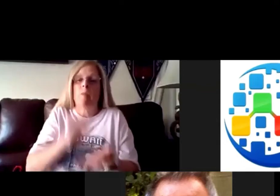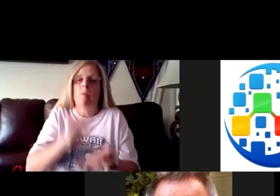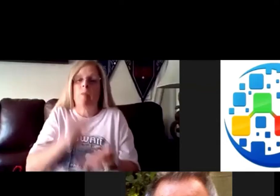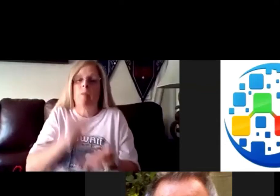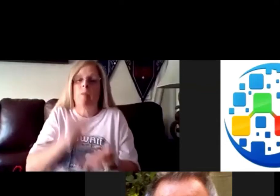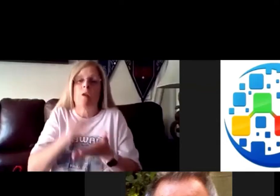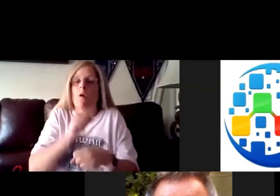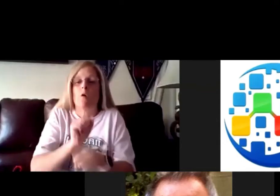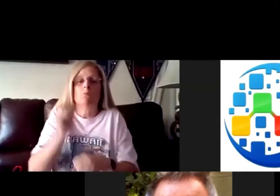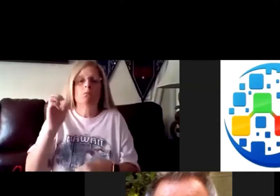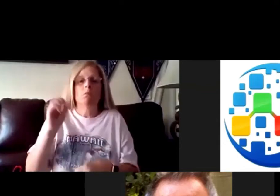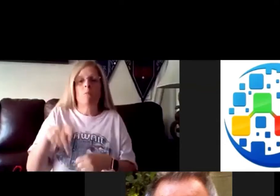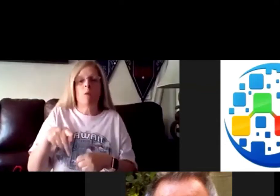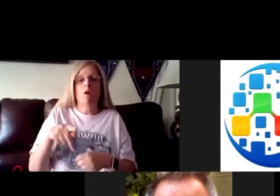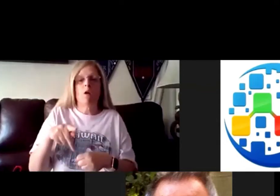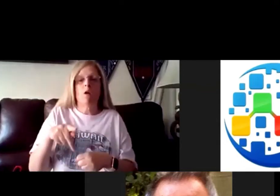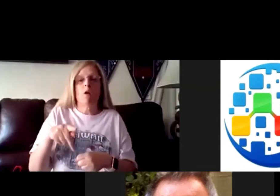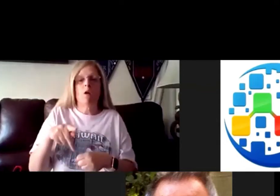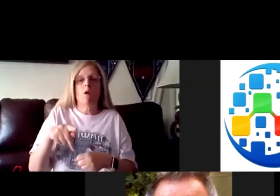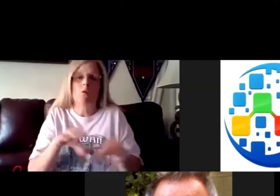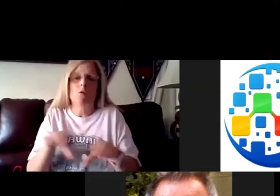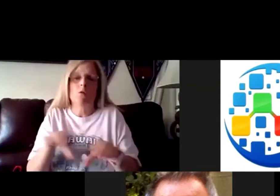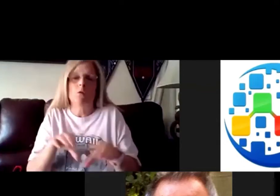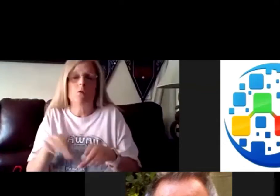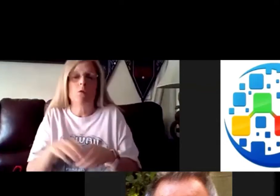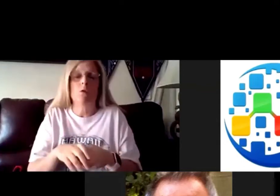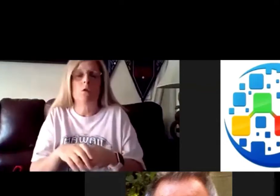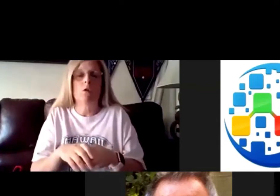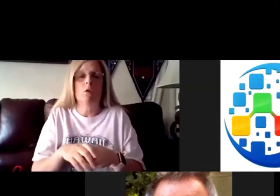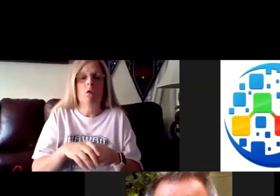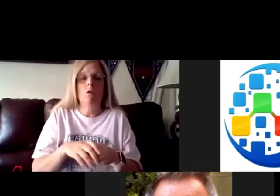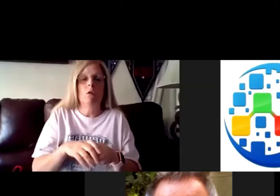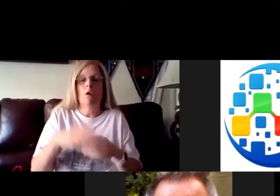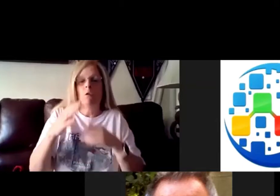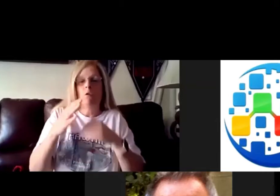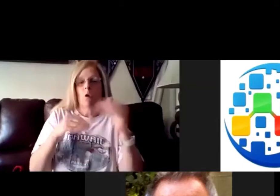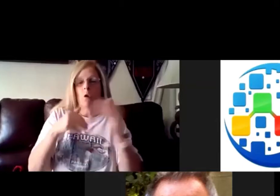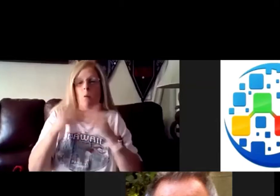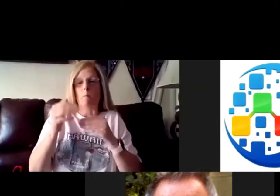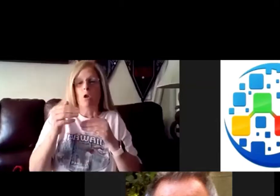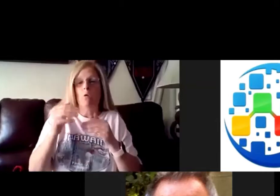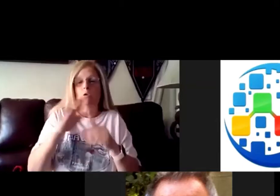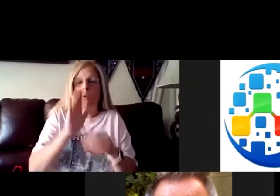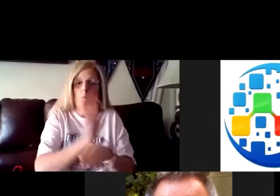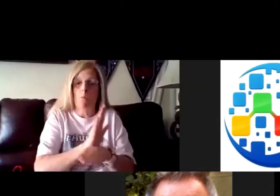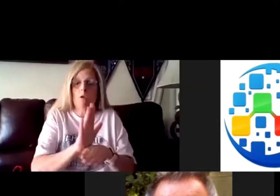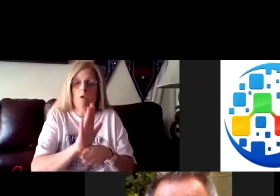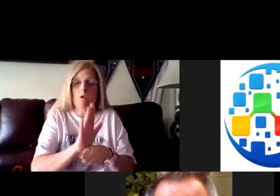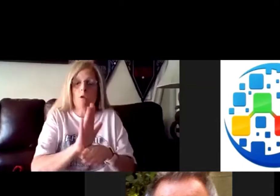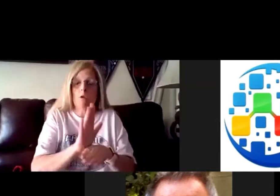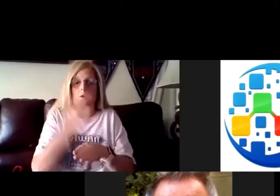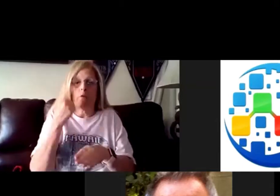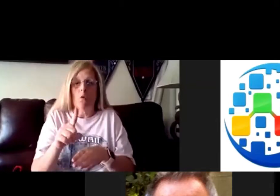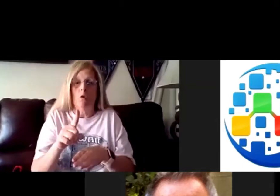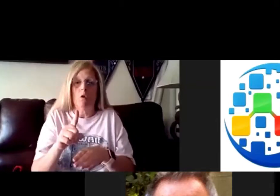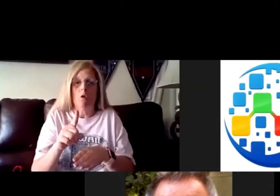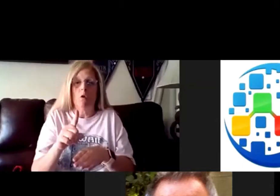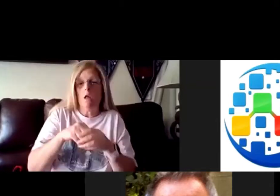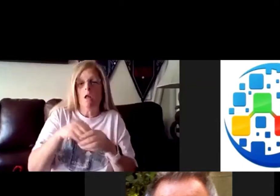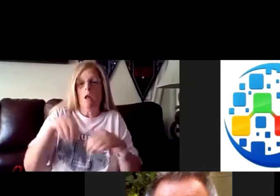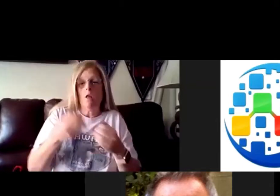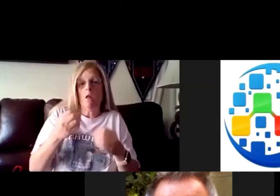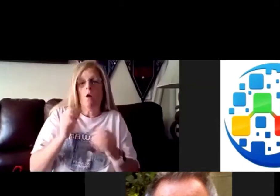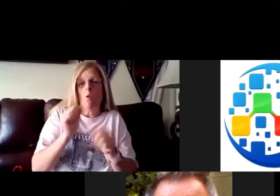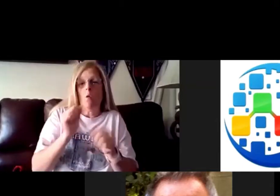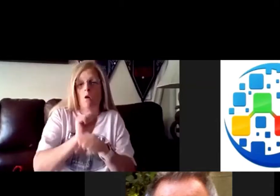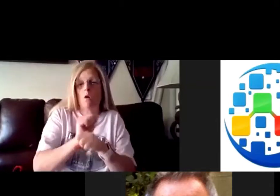Onpassive, what they're going to do is they're actually going to build your business for you. And again, I'll get into how that works in just a second.